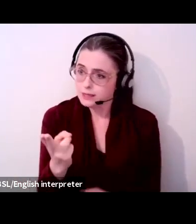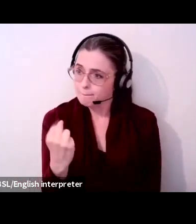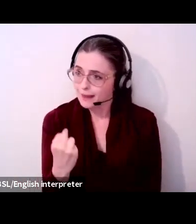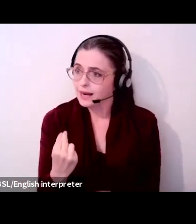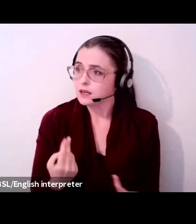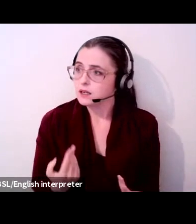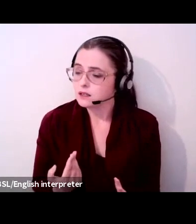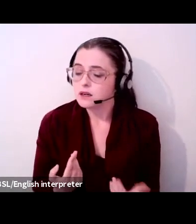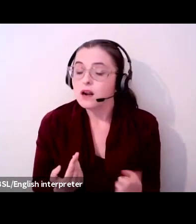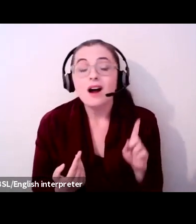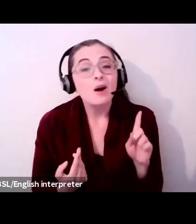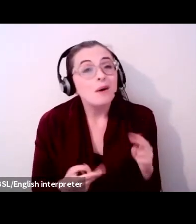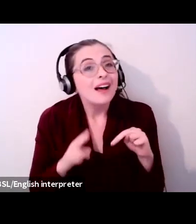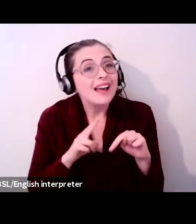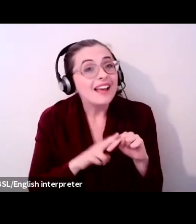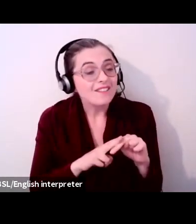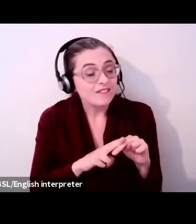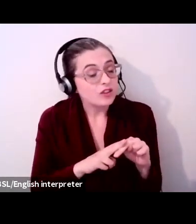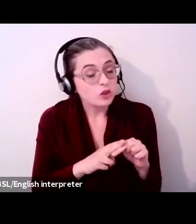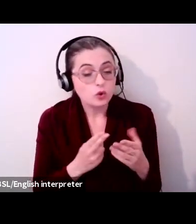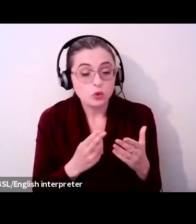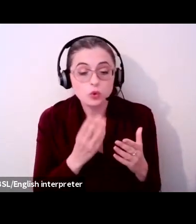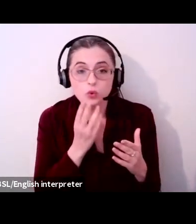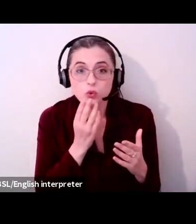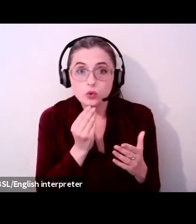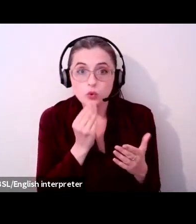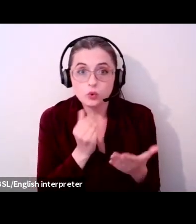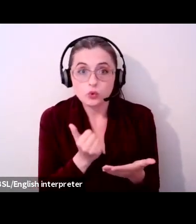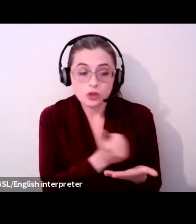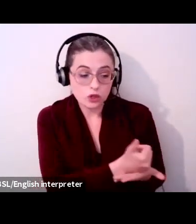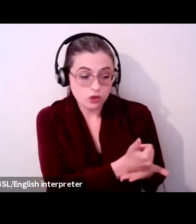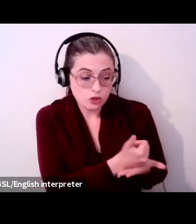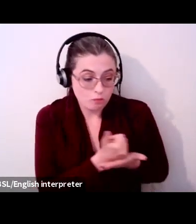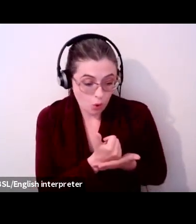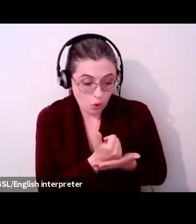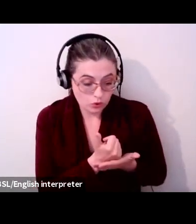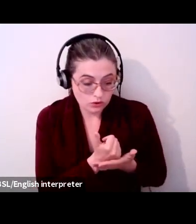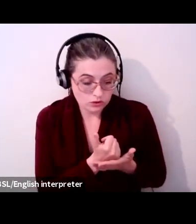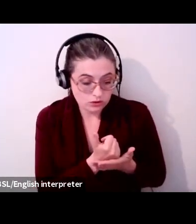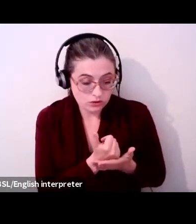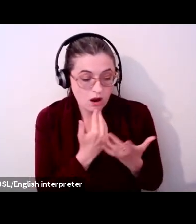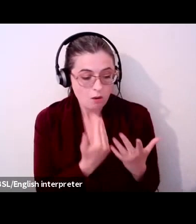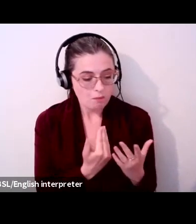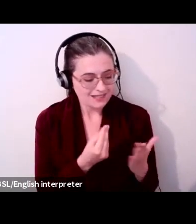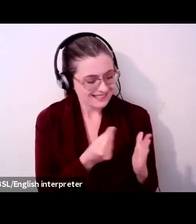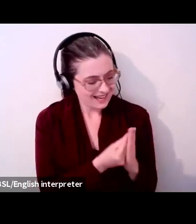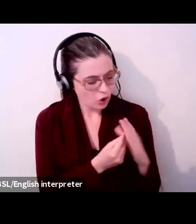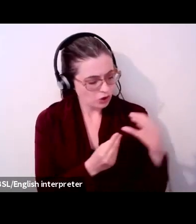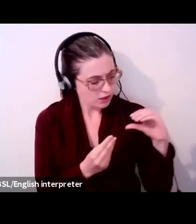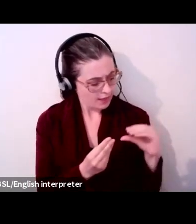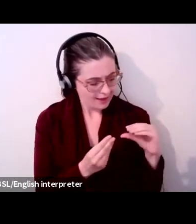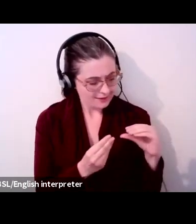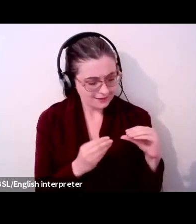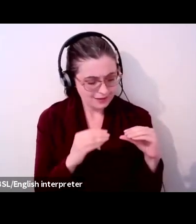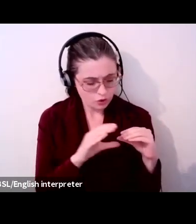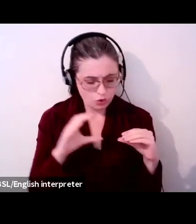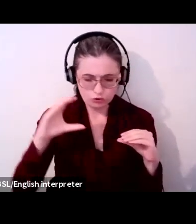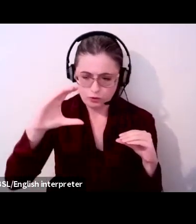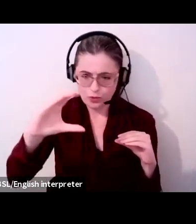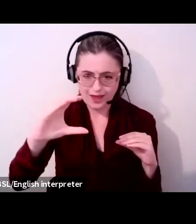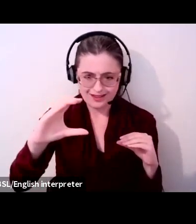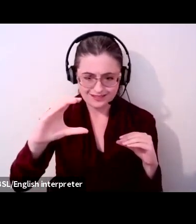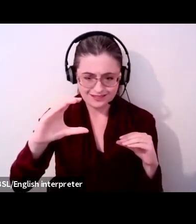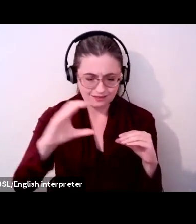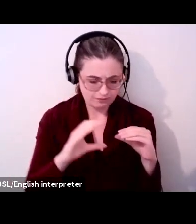it costed less than the contribution, you obviously can get the difference.